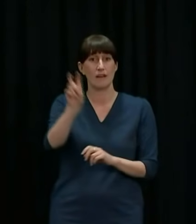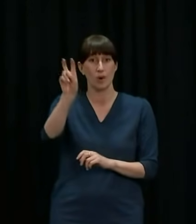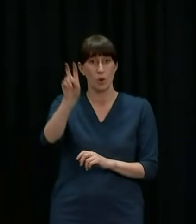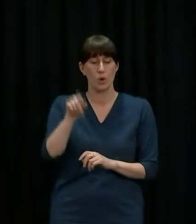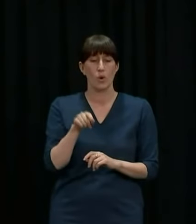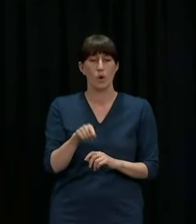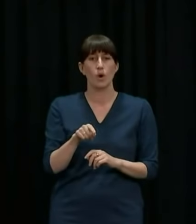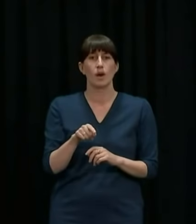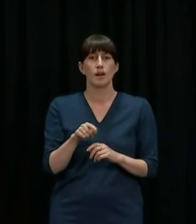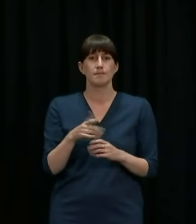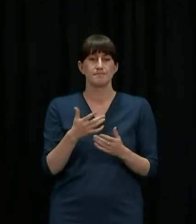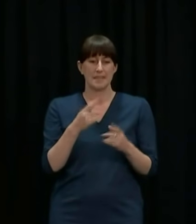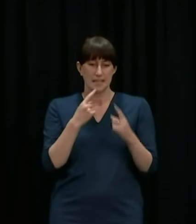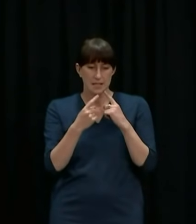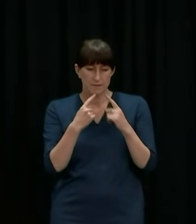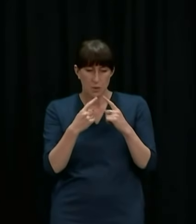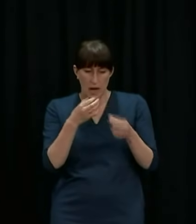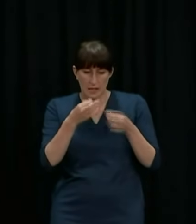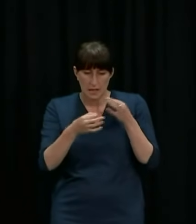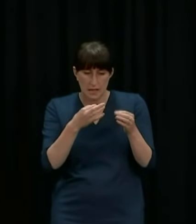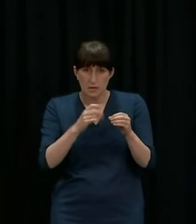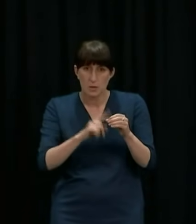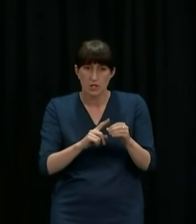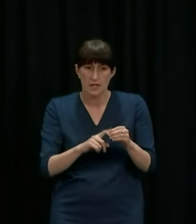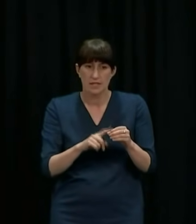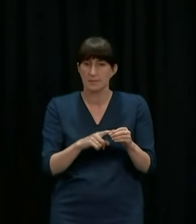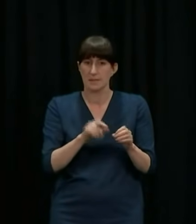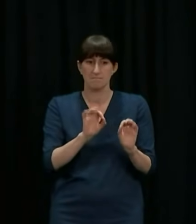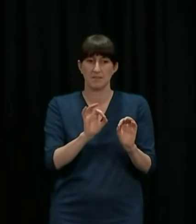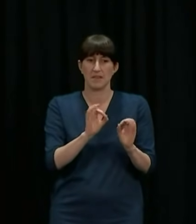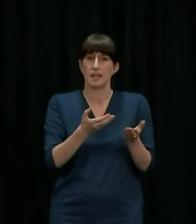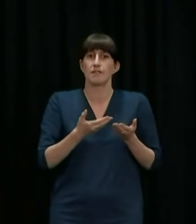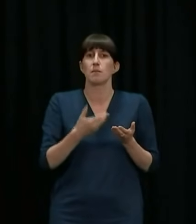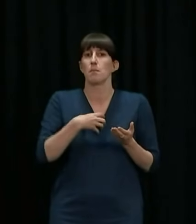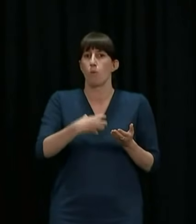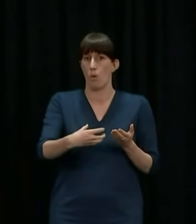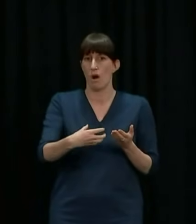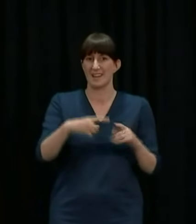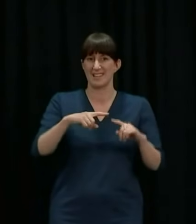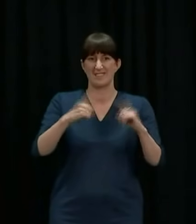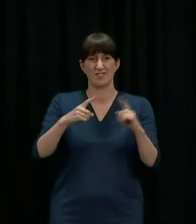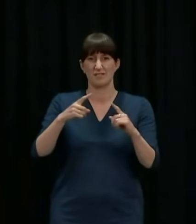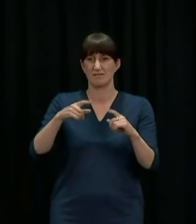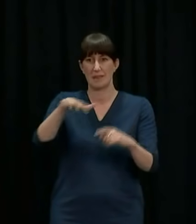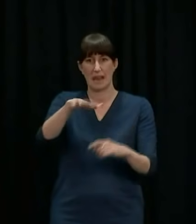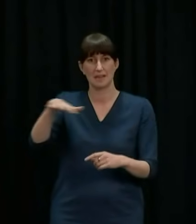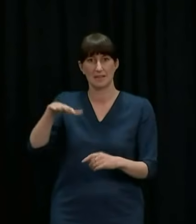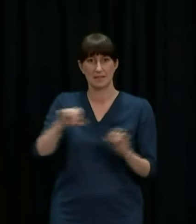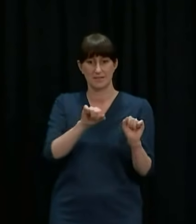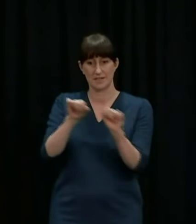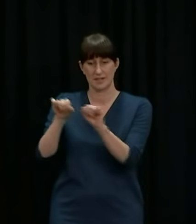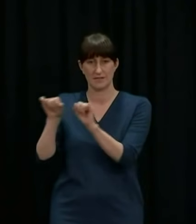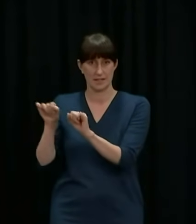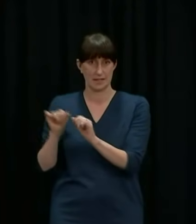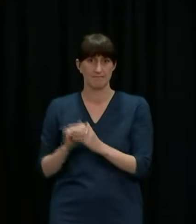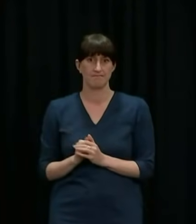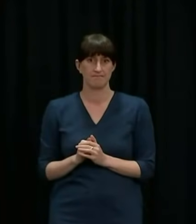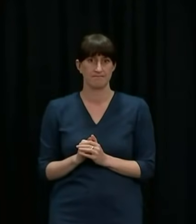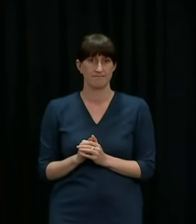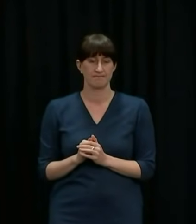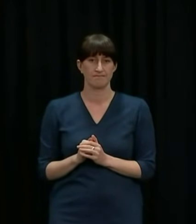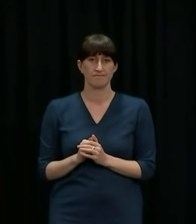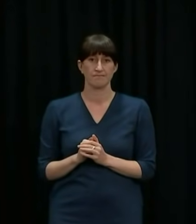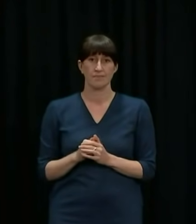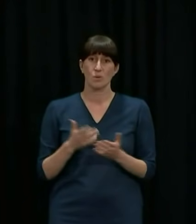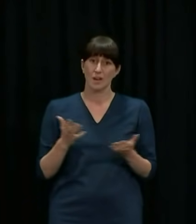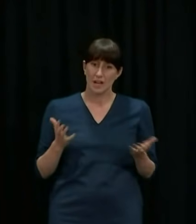at this stage there are no further locations of interest from that visit by those 2 people to Northland. I want to continue